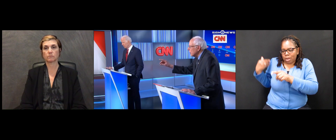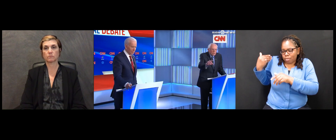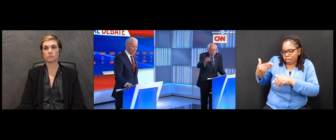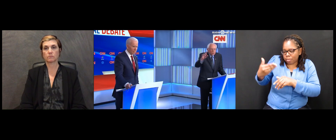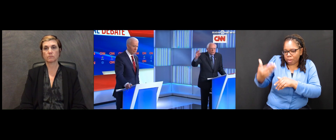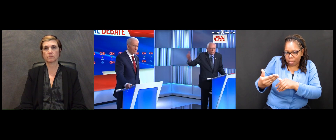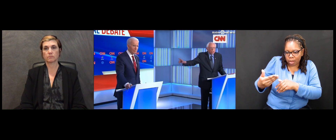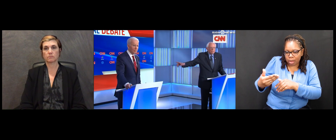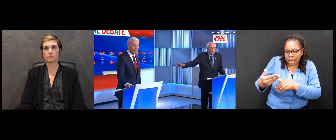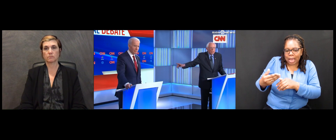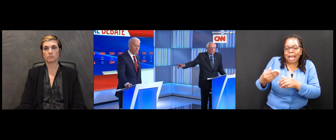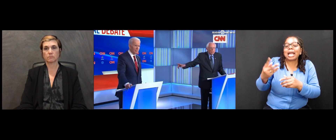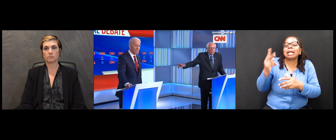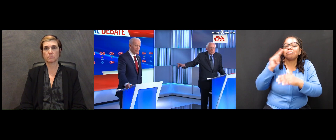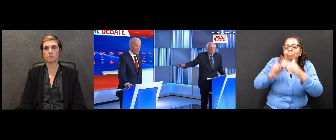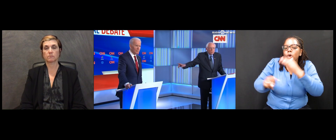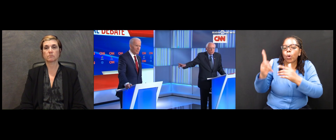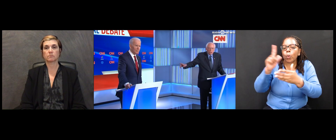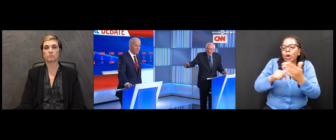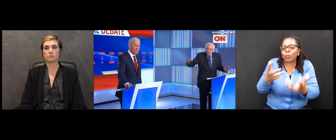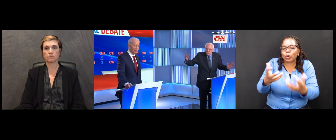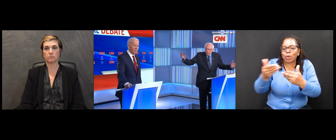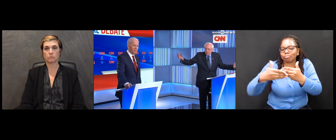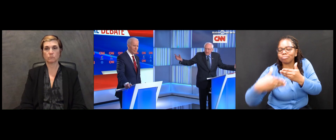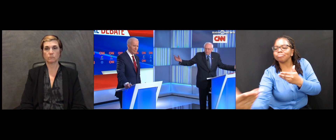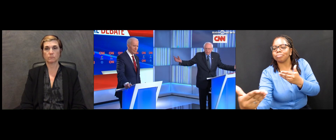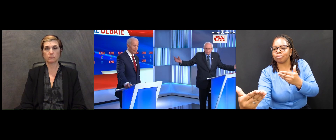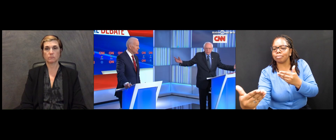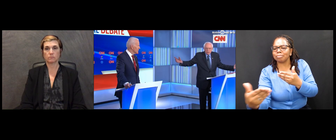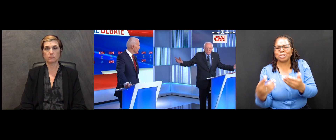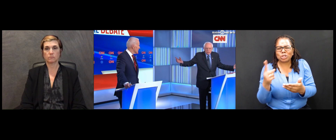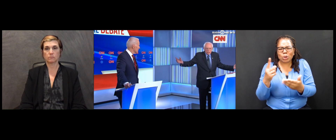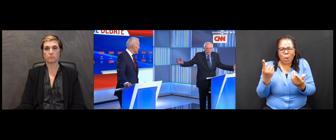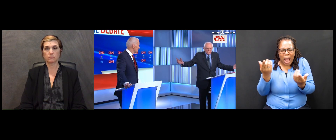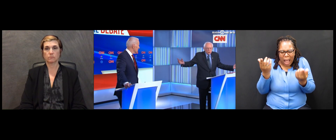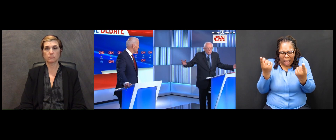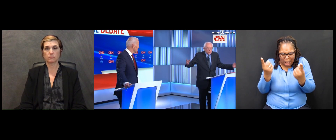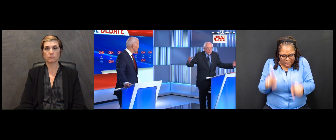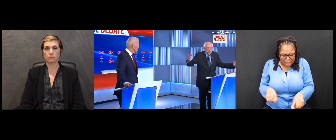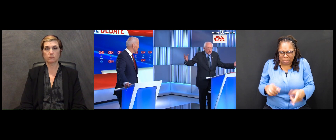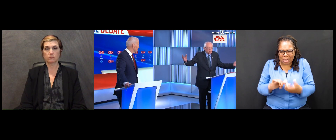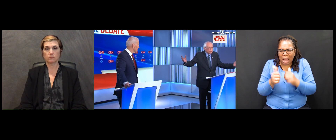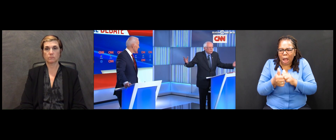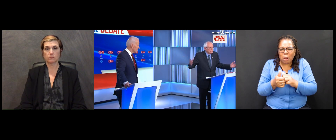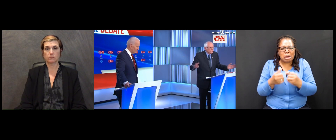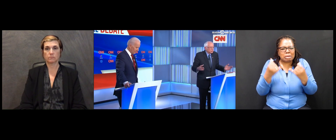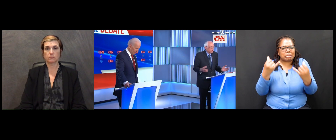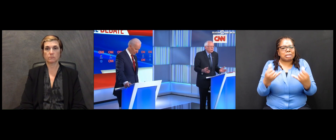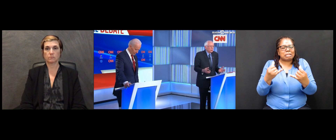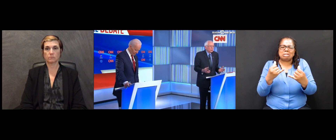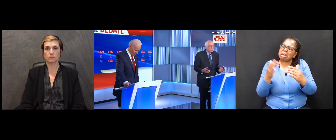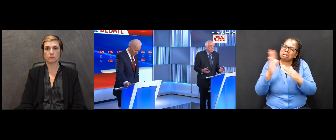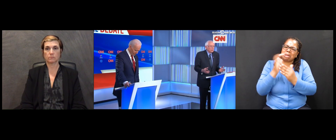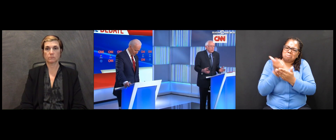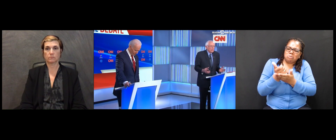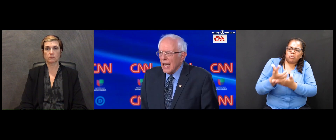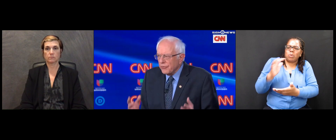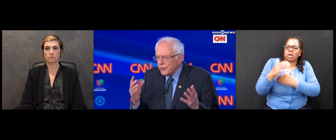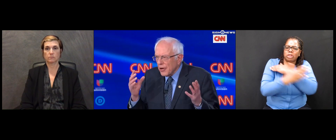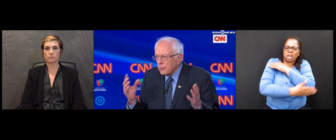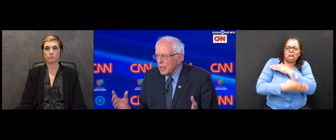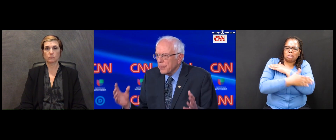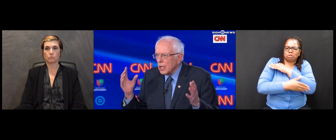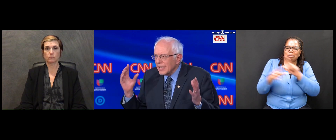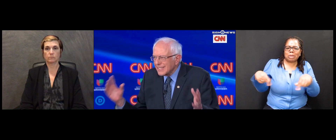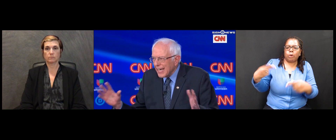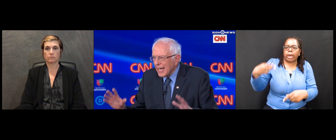go into the future. So how does it happen that today, in the wealthiest country in the history of the world, half